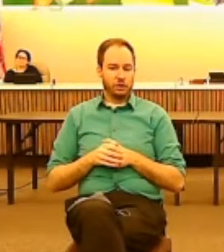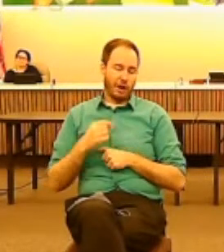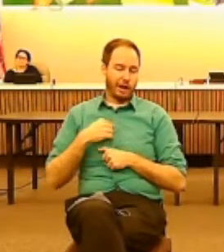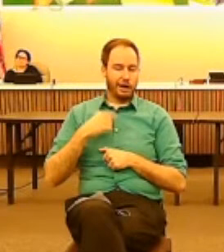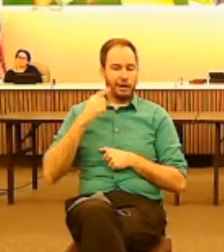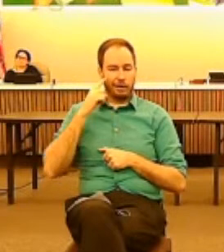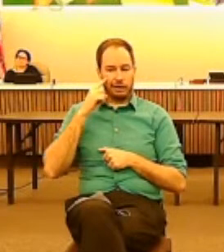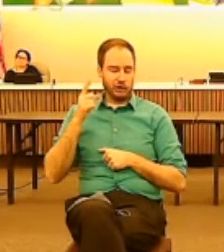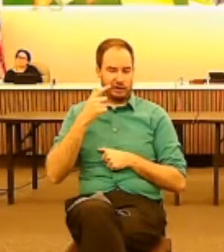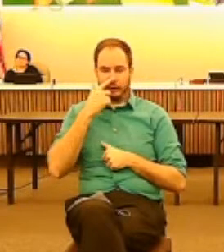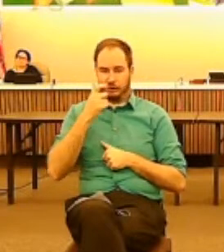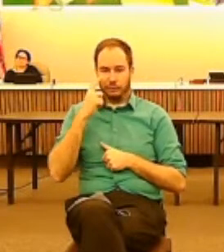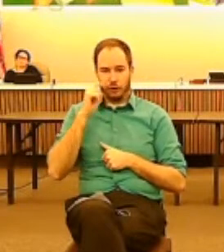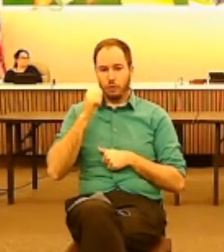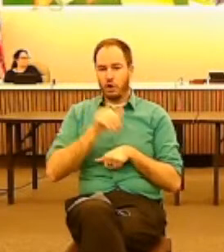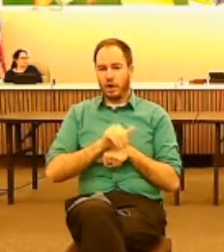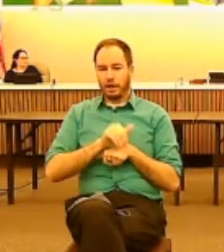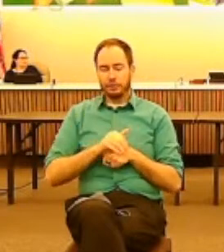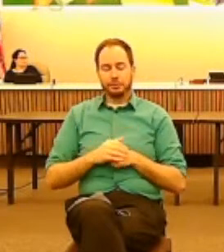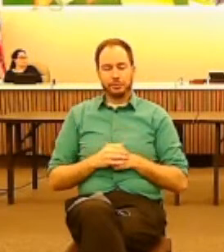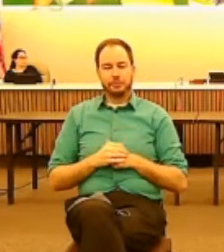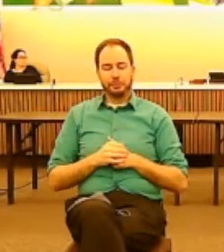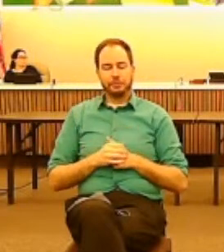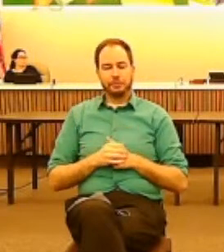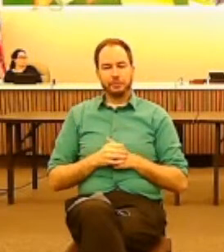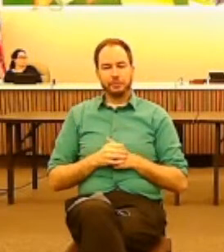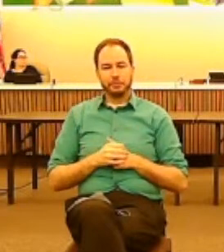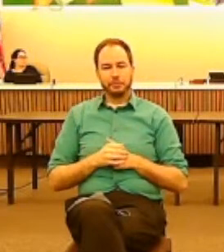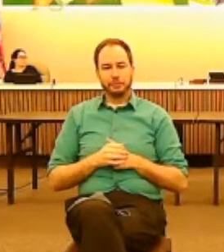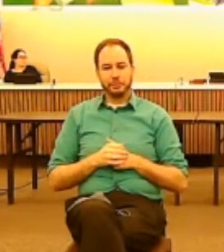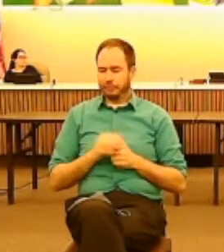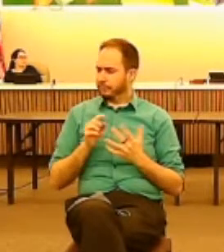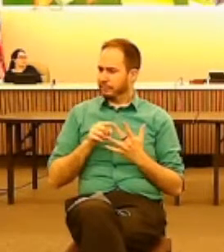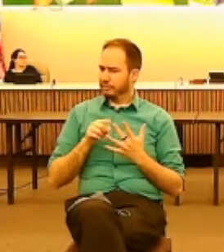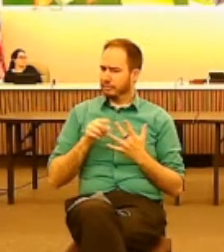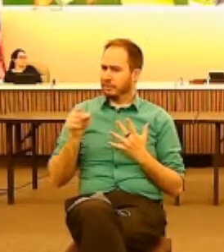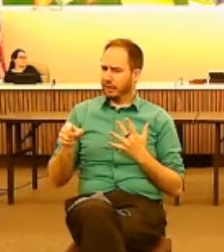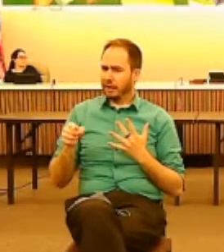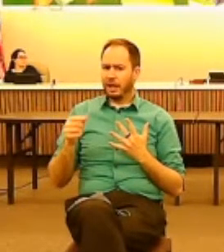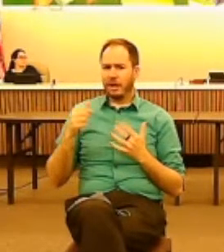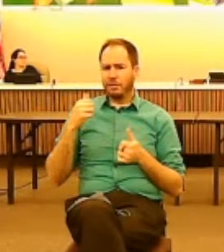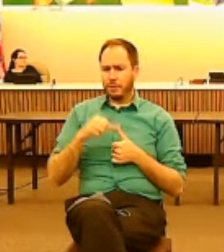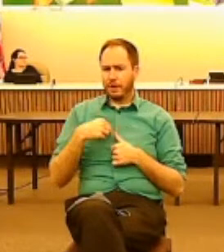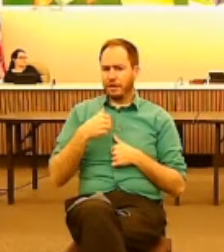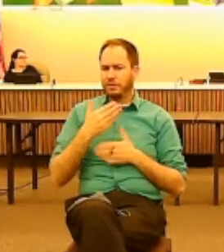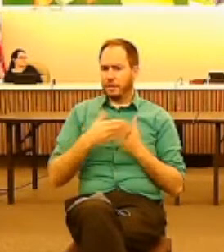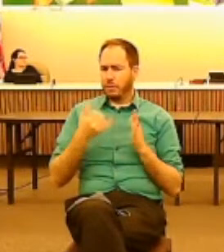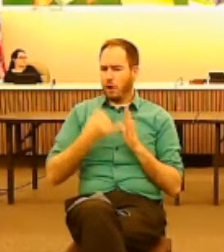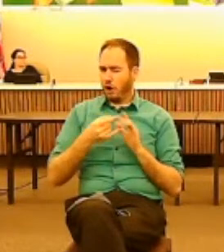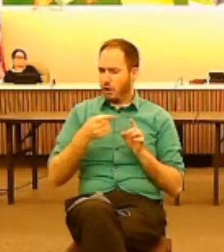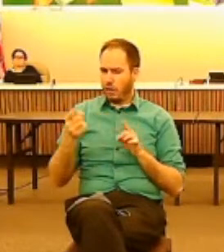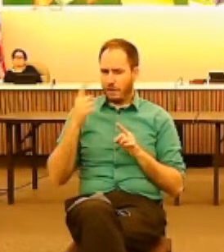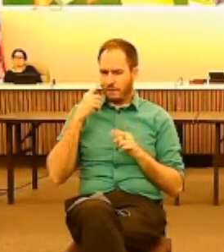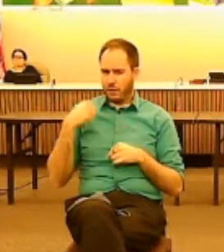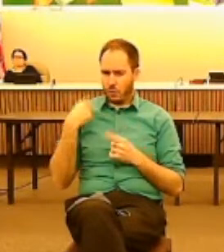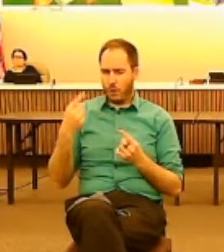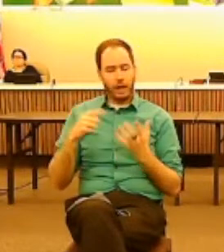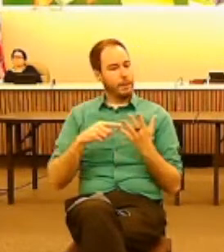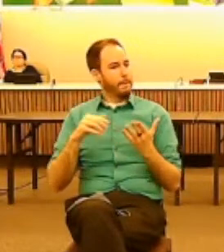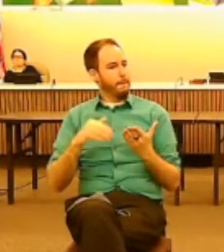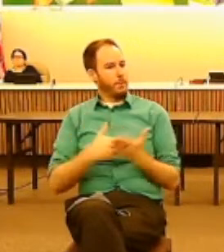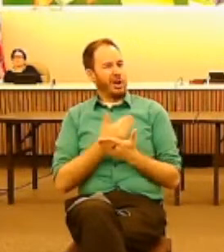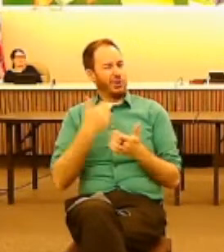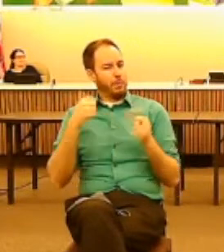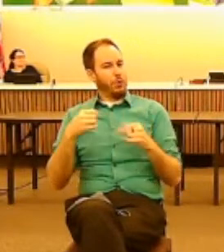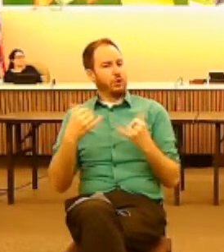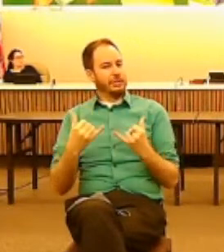that looks really interesting for tomorrow night. Great. Is this, no, there have been art pieces up there for a while. These are brand new as of